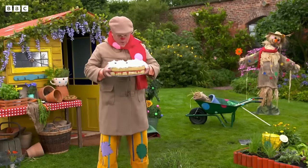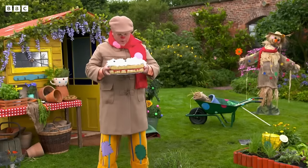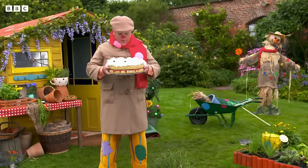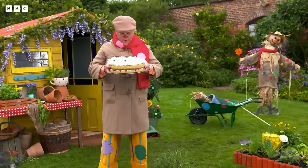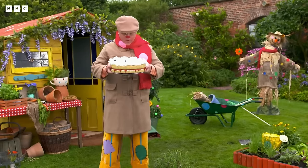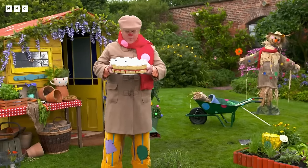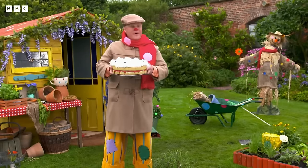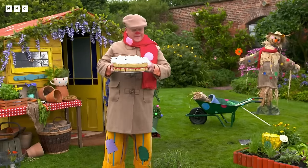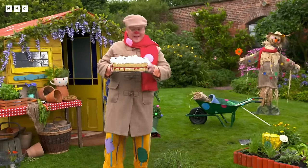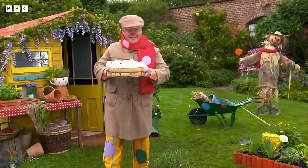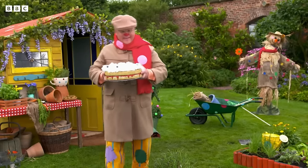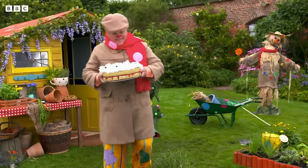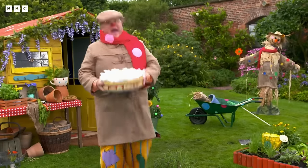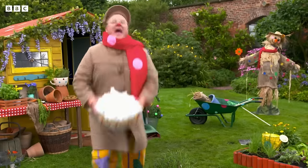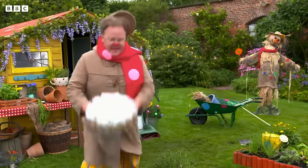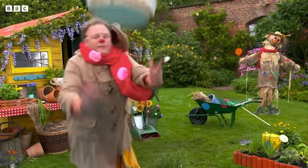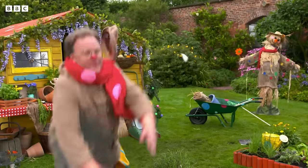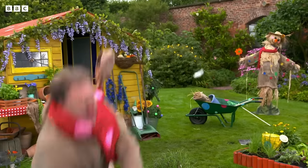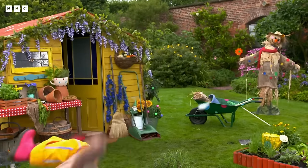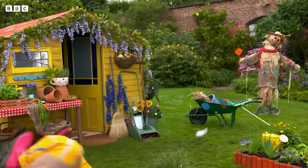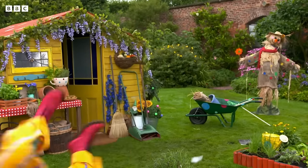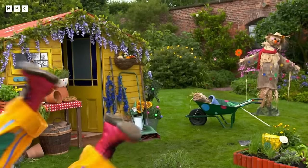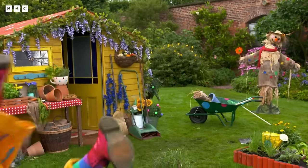Whoa! What a delicious cake!